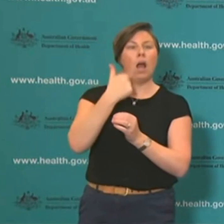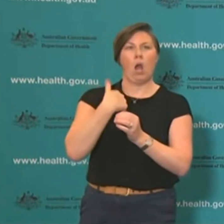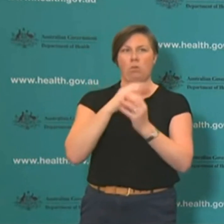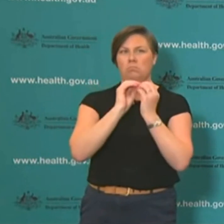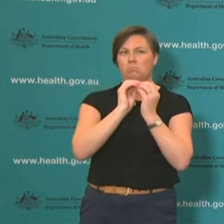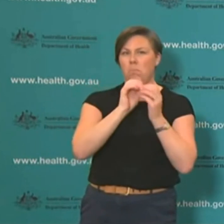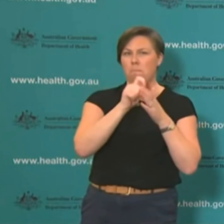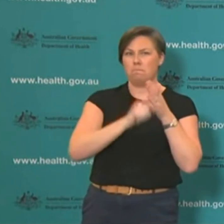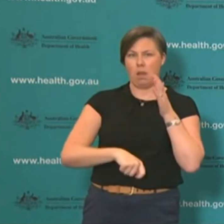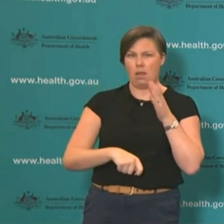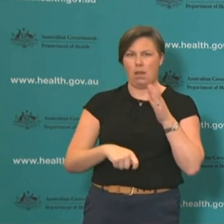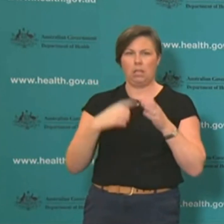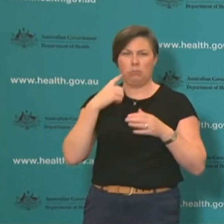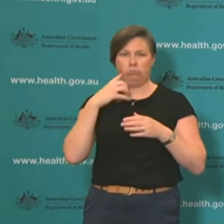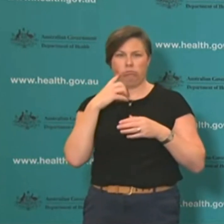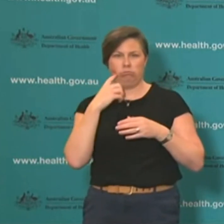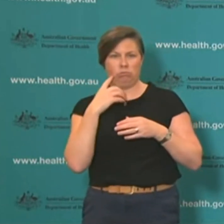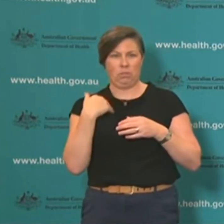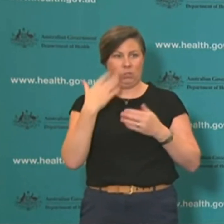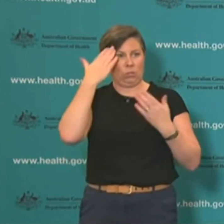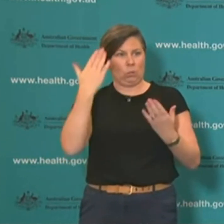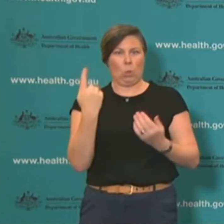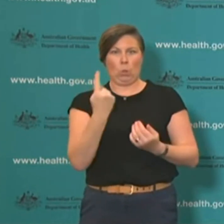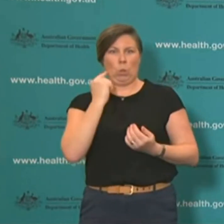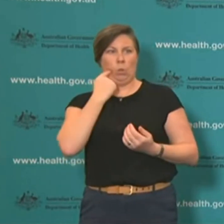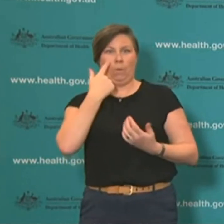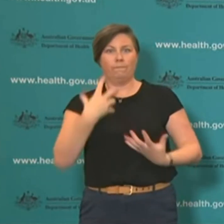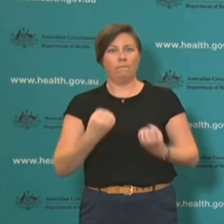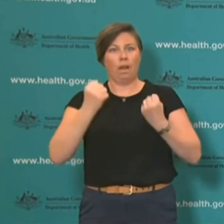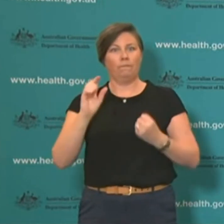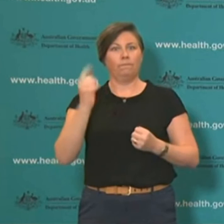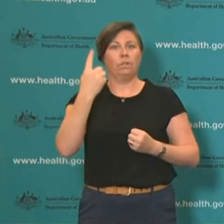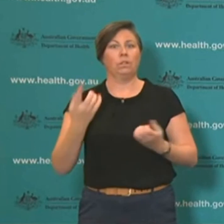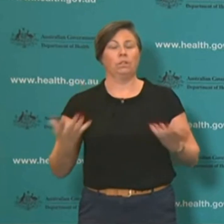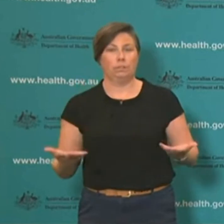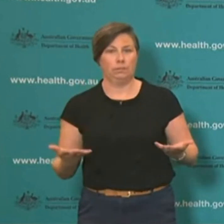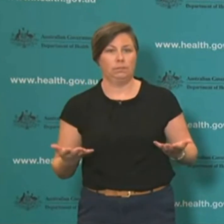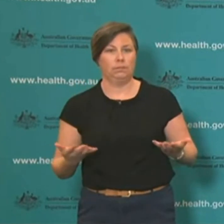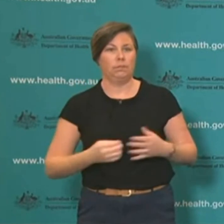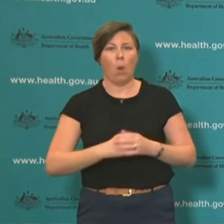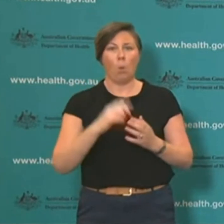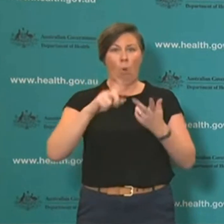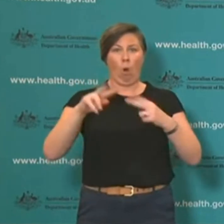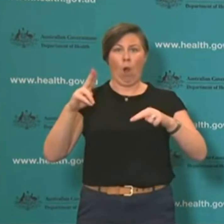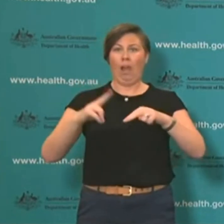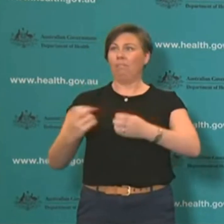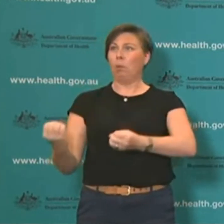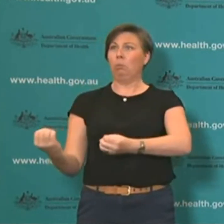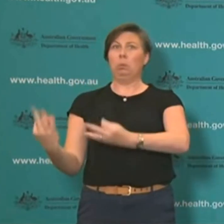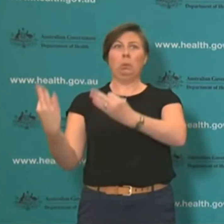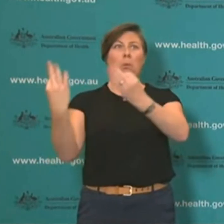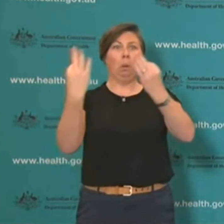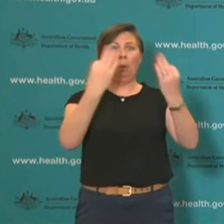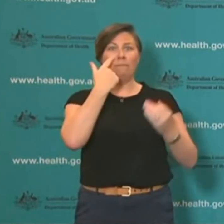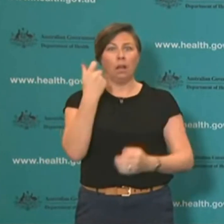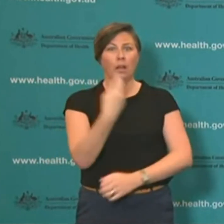secure supplies when no vaccine might not actually ever eventuate? Well, I'm going to have to take the first